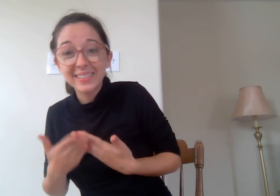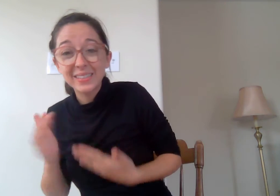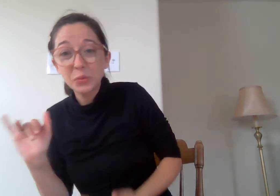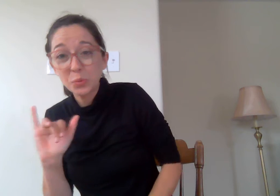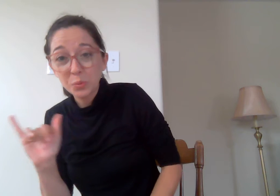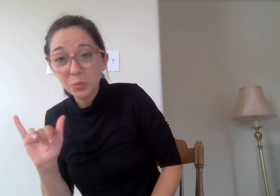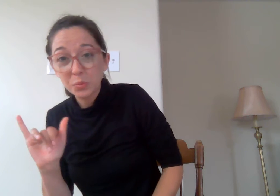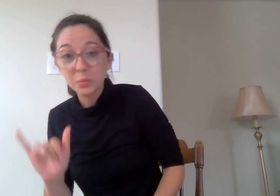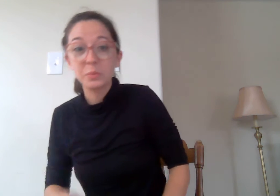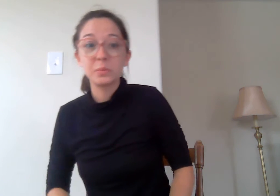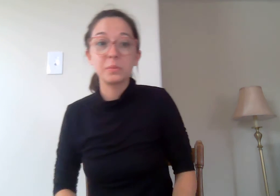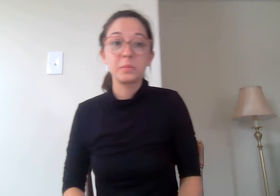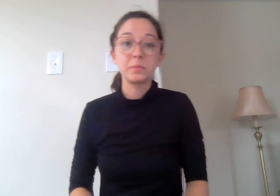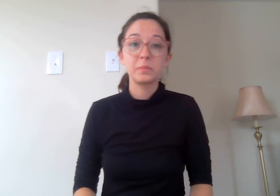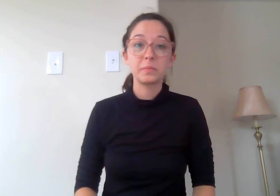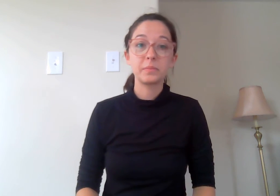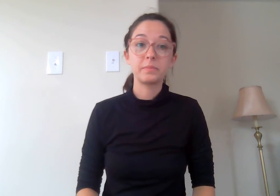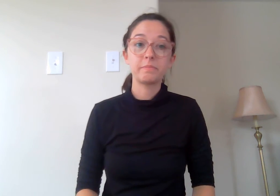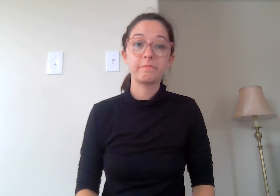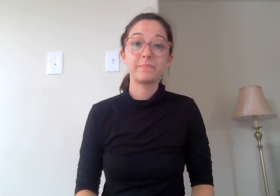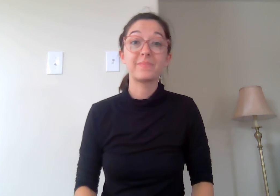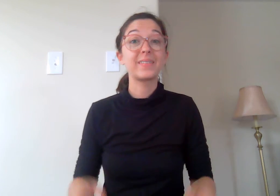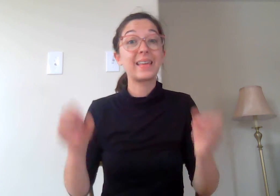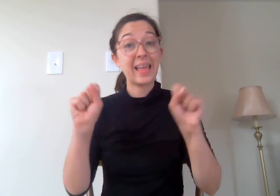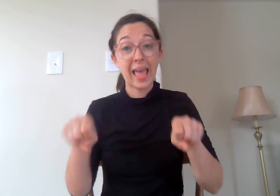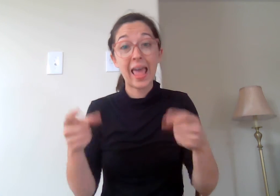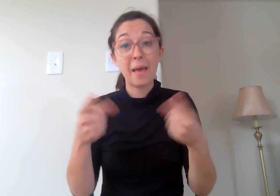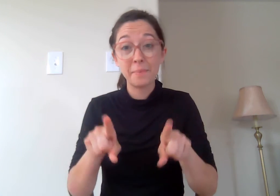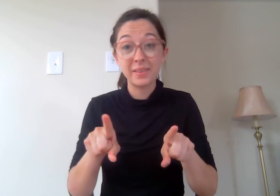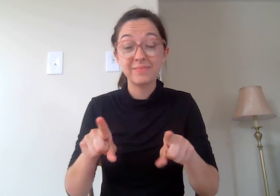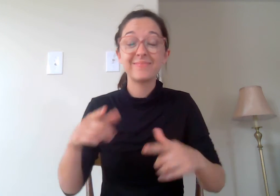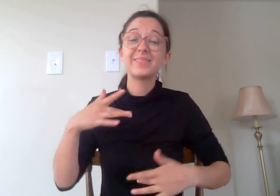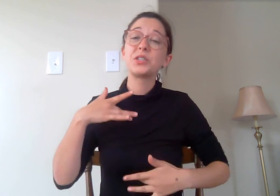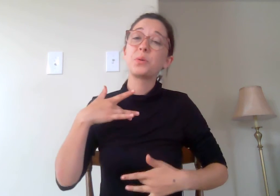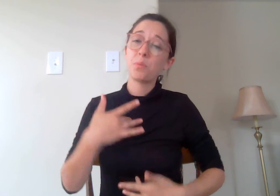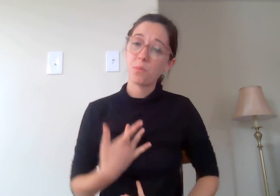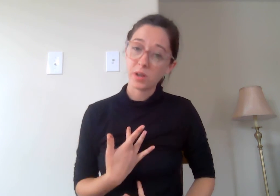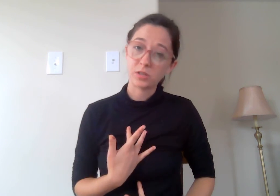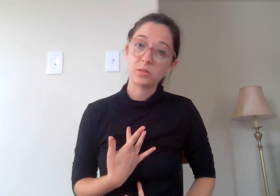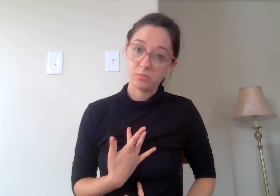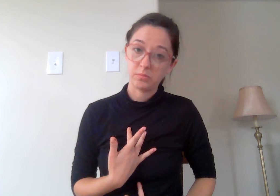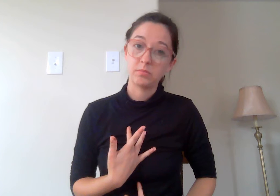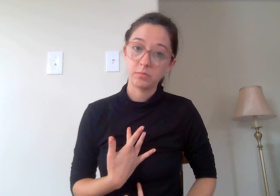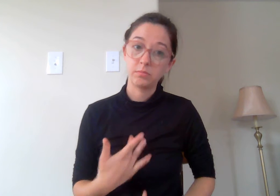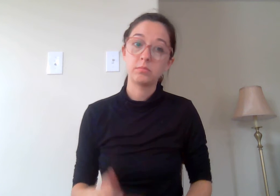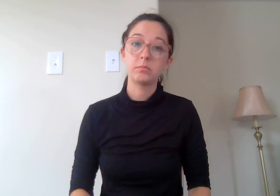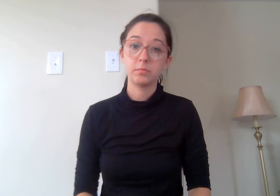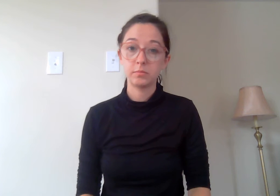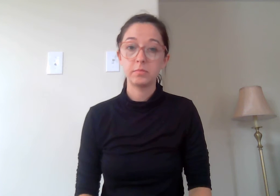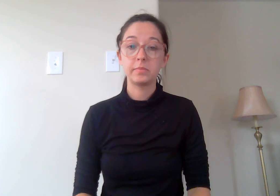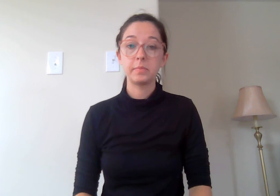people kind of refer to as depression. It's just kind of like, yeah, whatever. And only the biggest, most notable